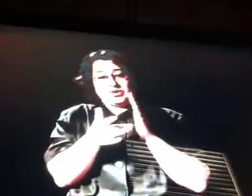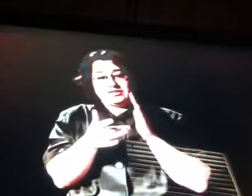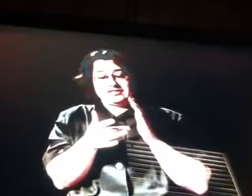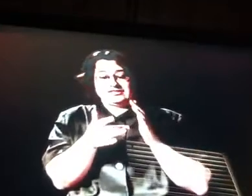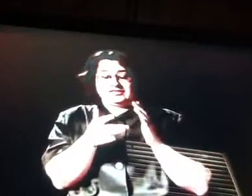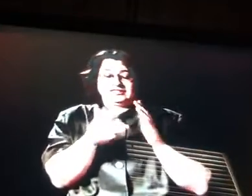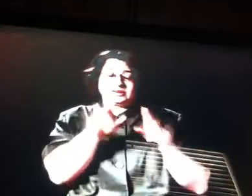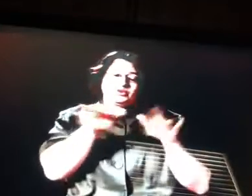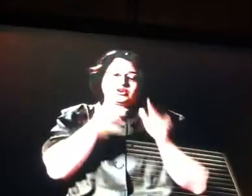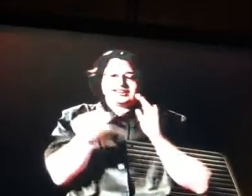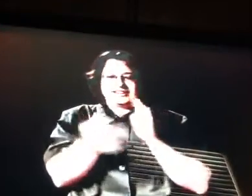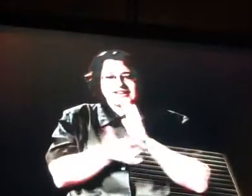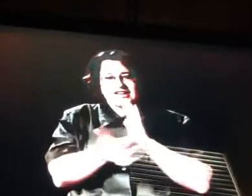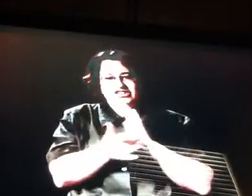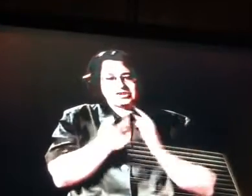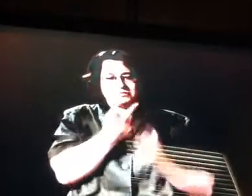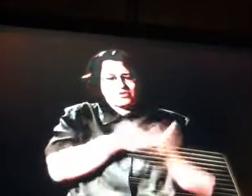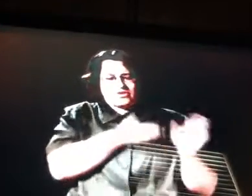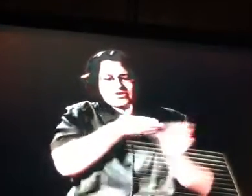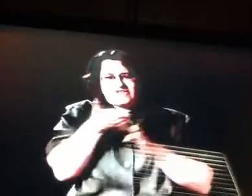architect and technology,